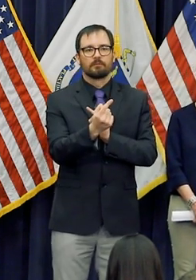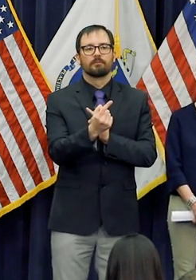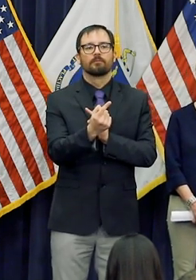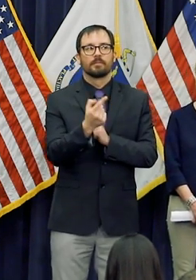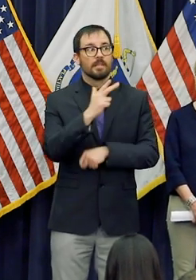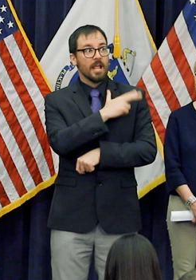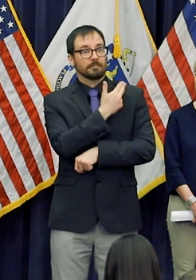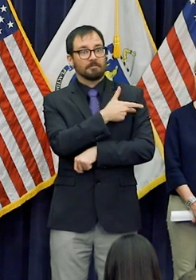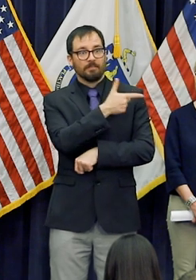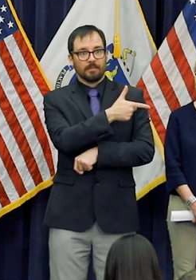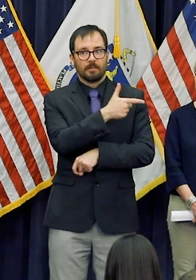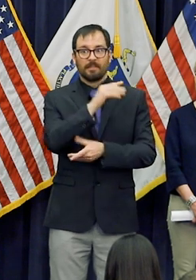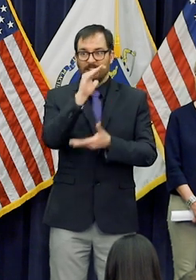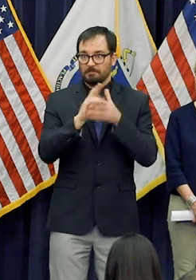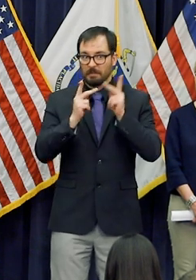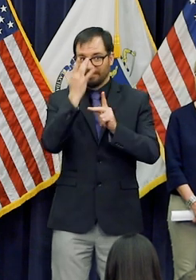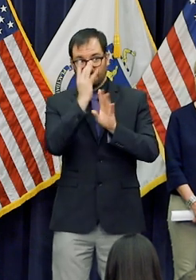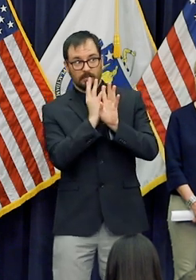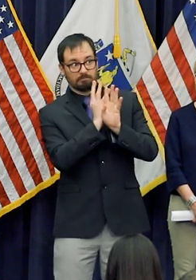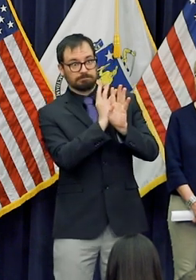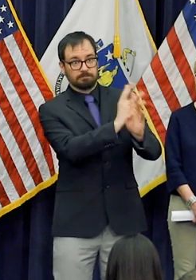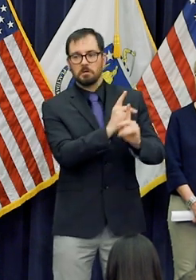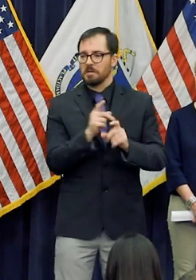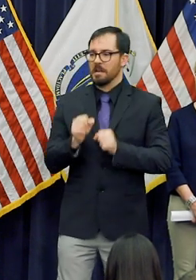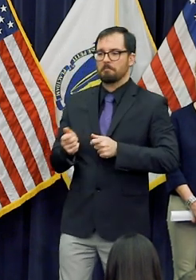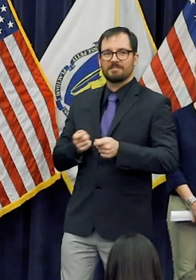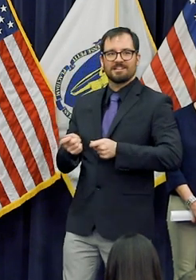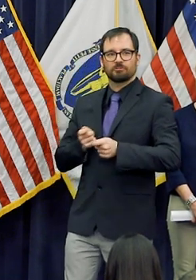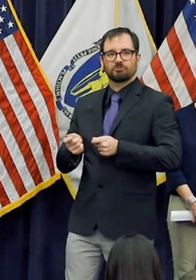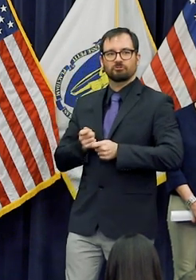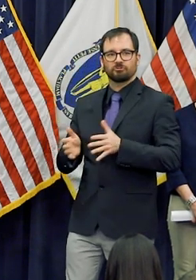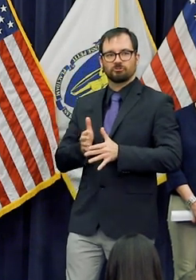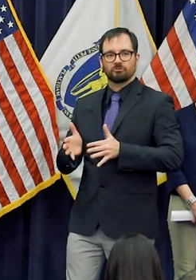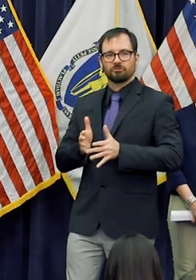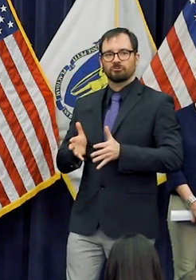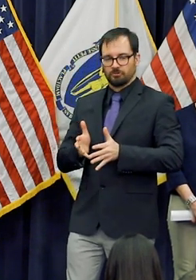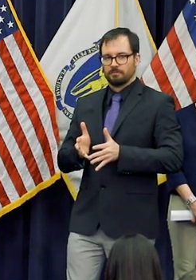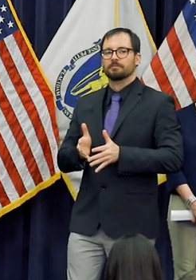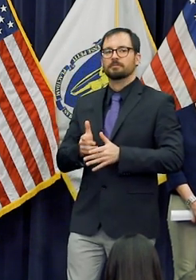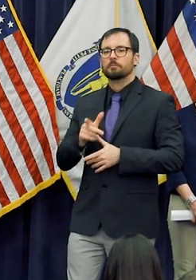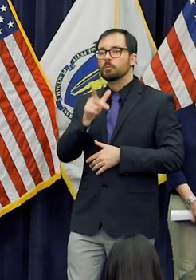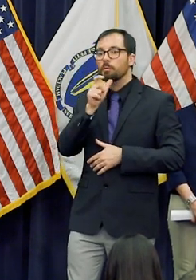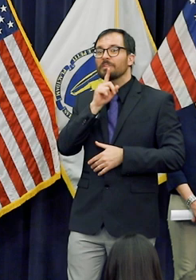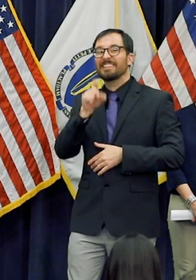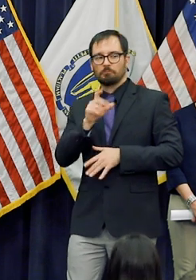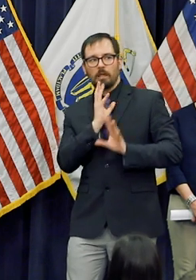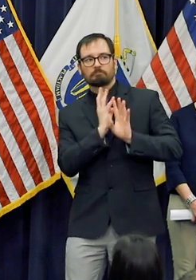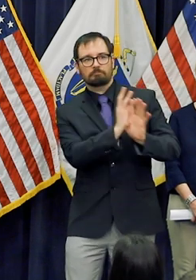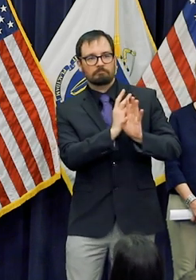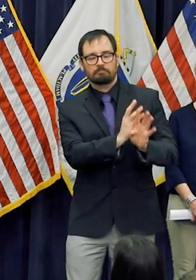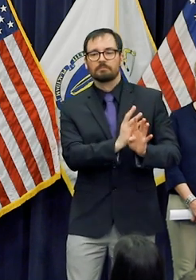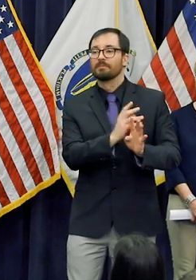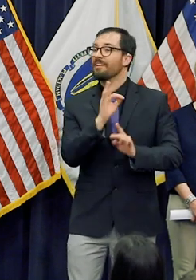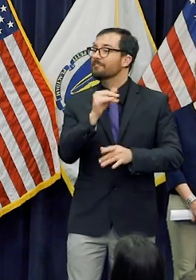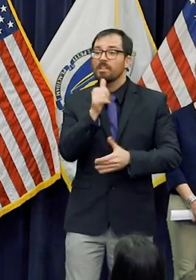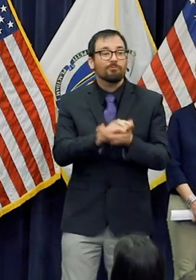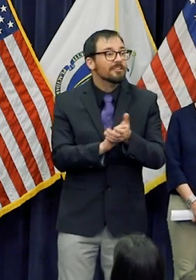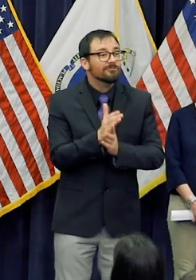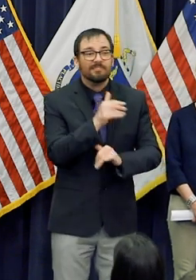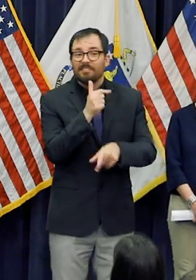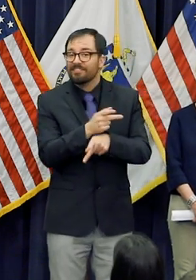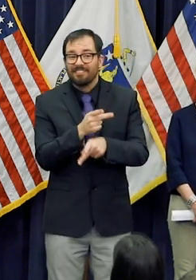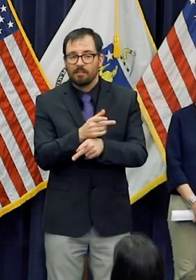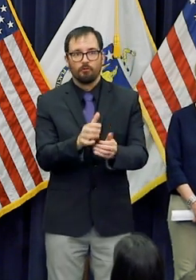most. This is one of the most important times we are all called upon to help ourselves by